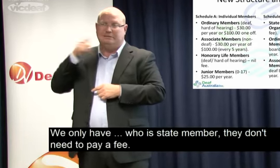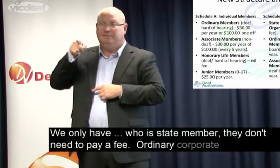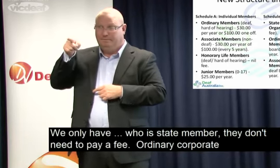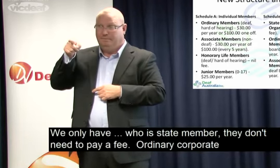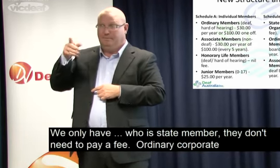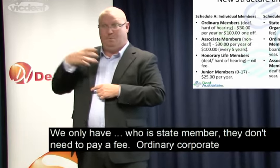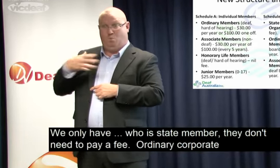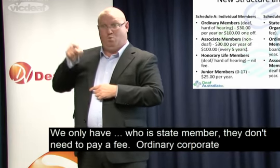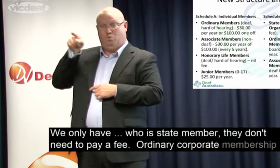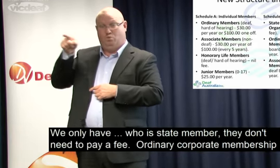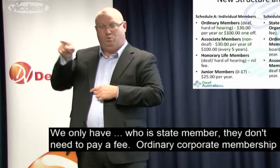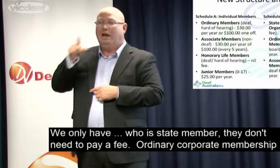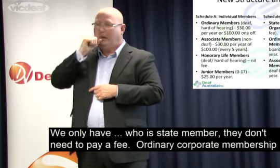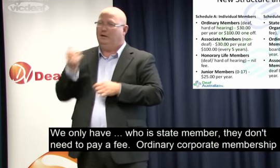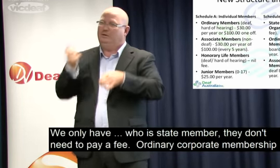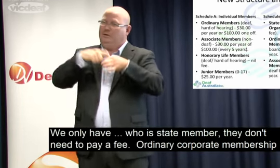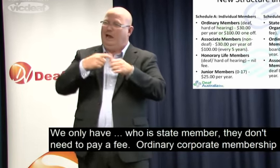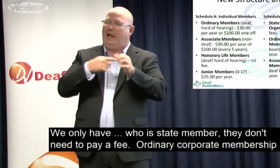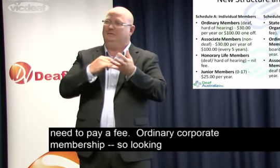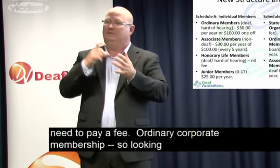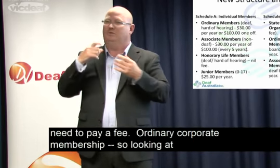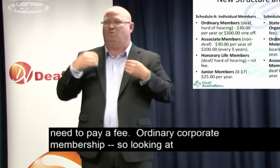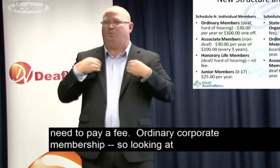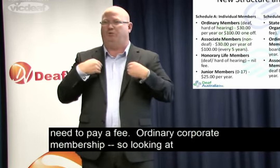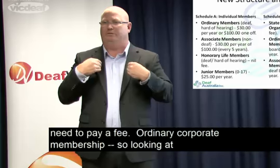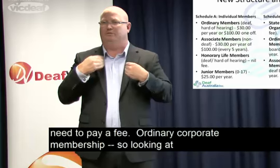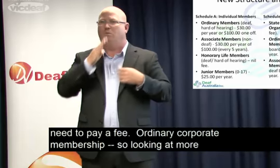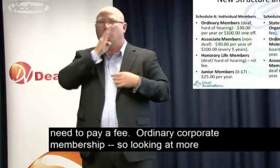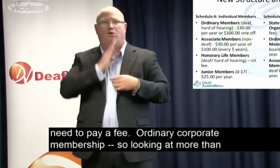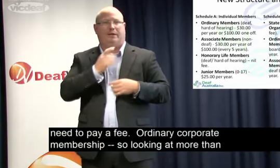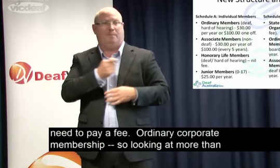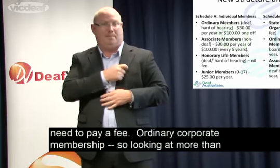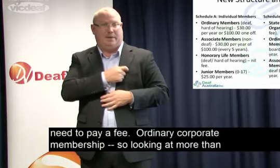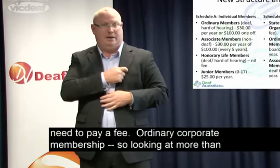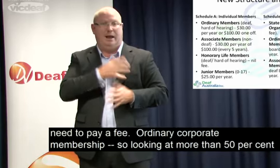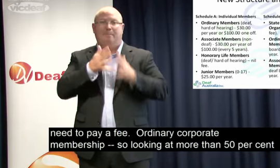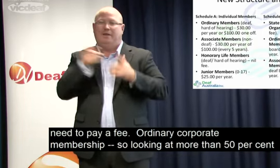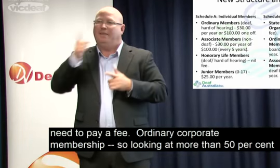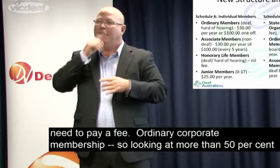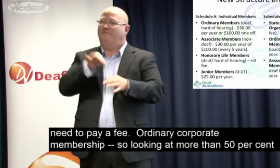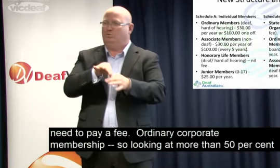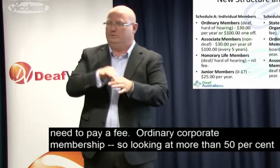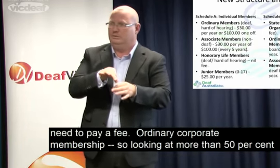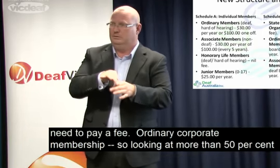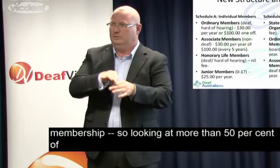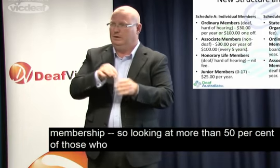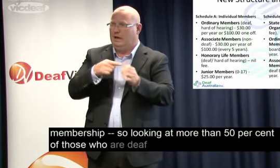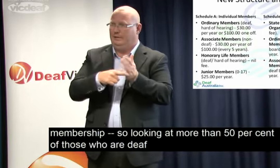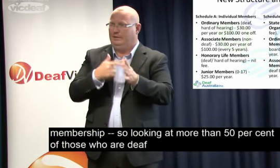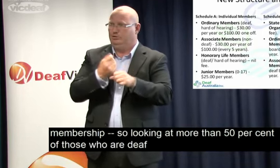so looking at more than 50% of those people being deaf board members and they can join up as corporate or ordinary members and actually have voting